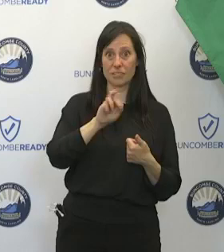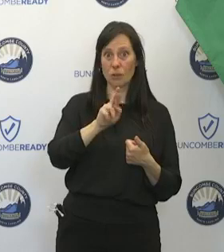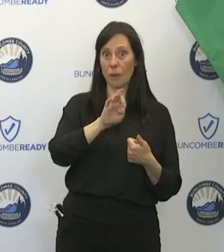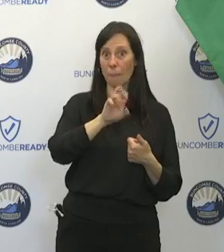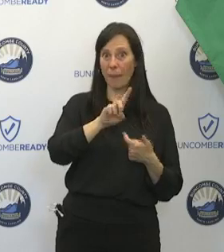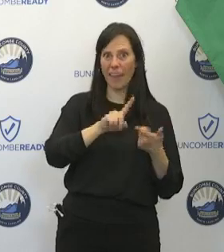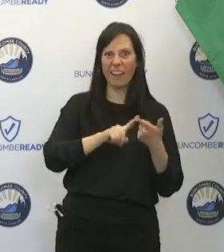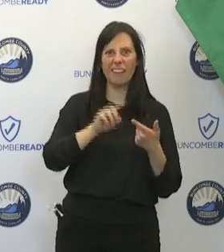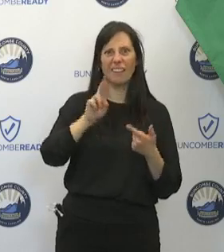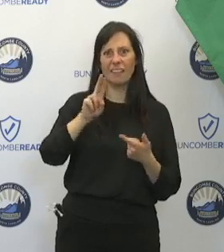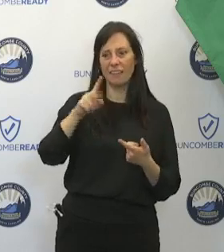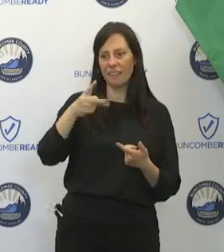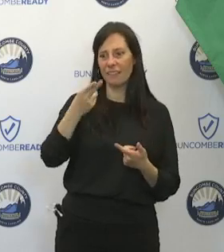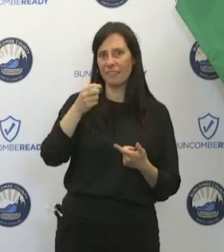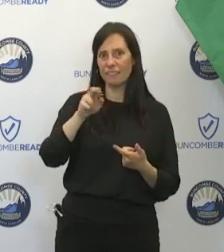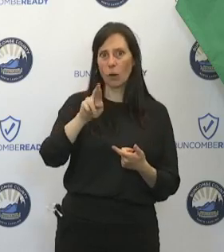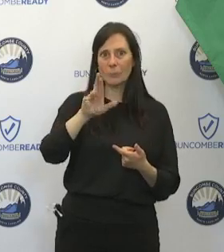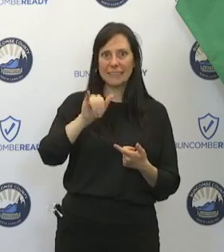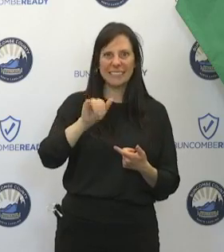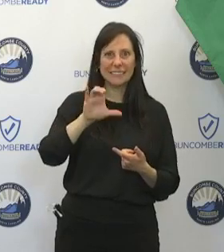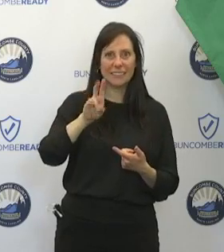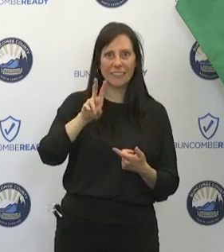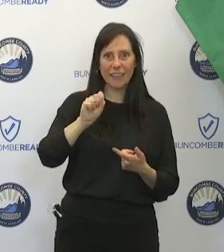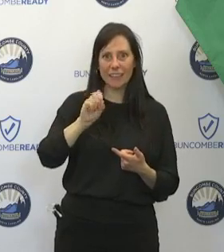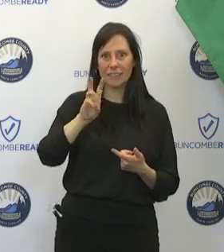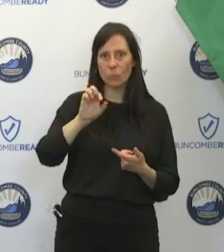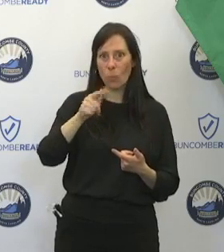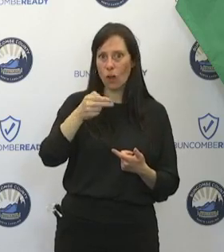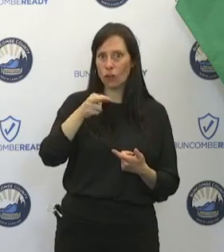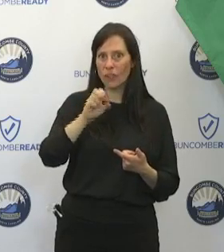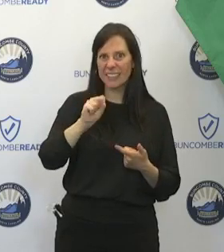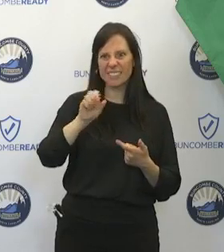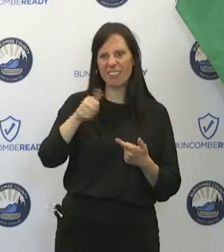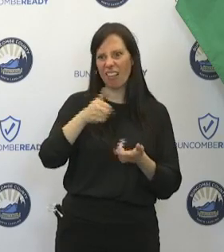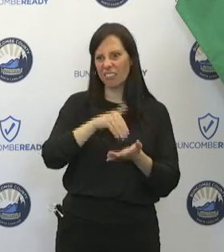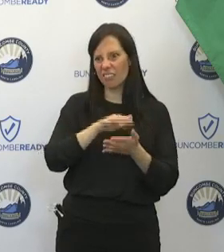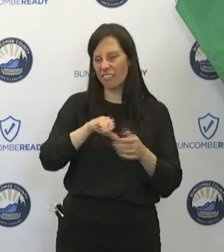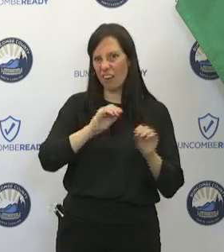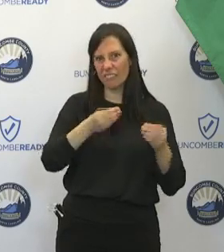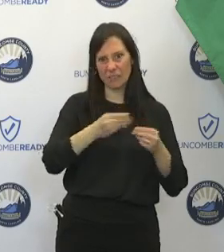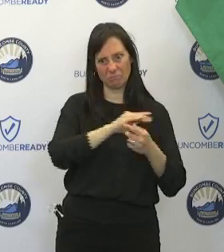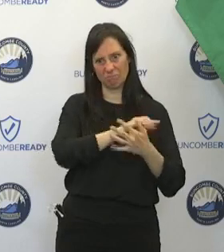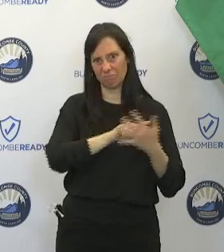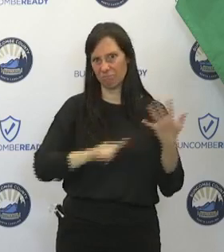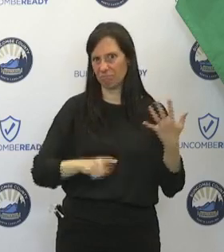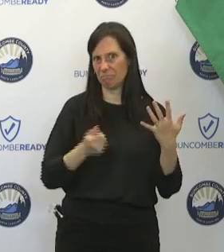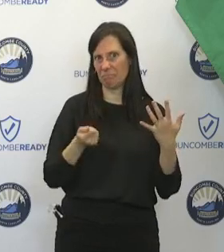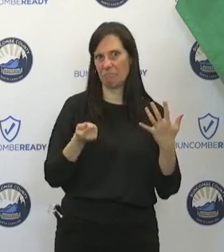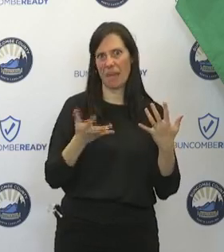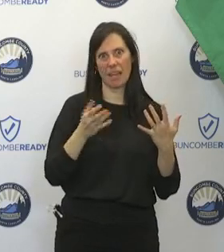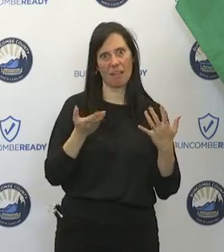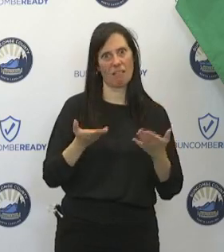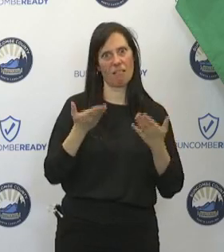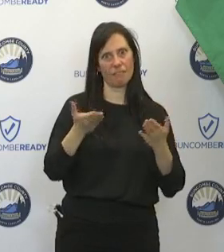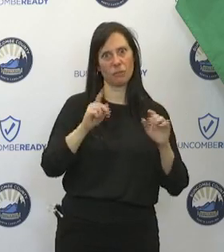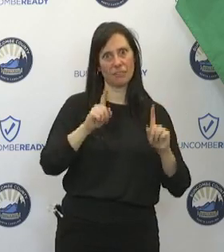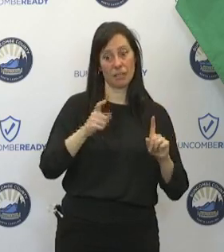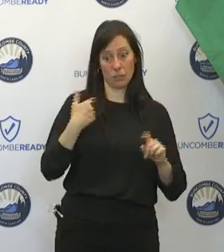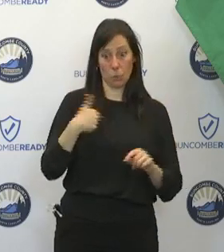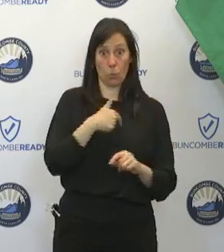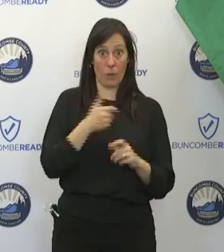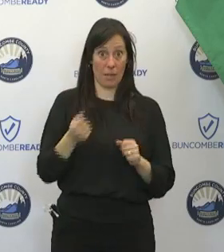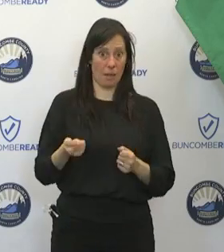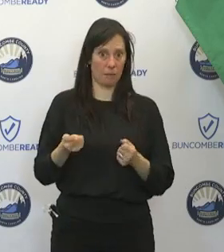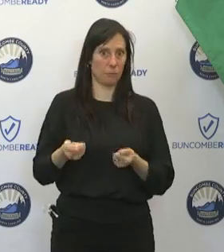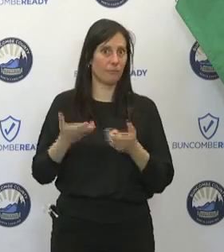continue to offer testing. Buncombe County Health and Human Services and Emergency Management continues to offer testing at AB Tech